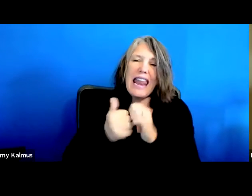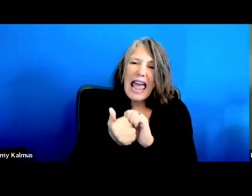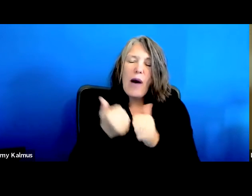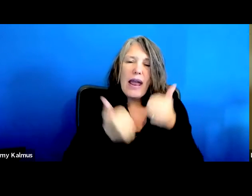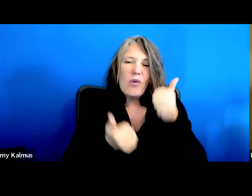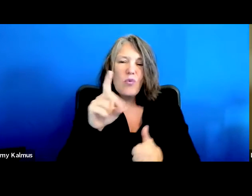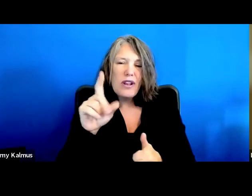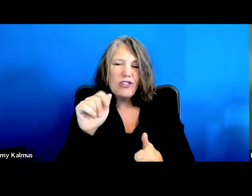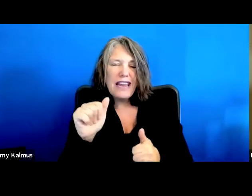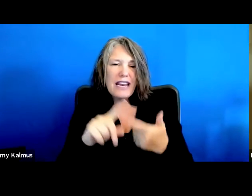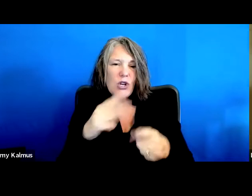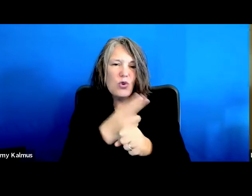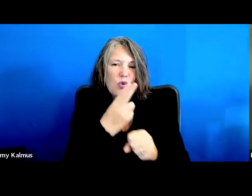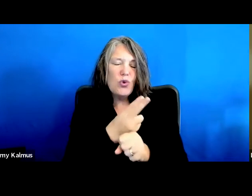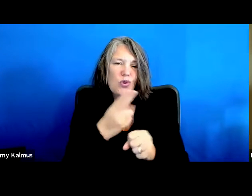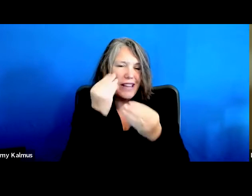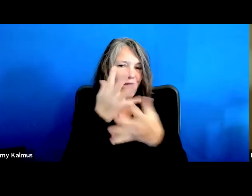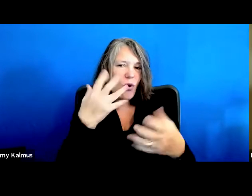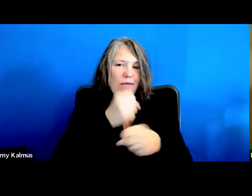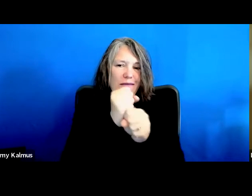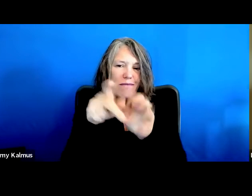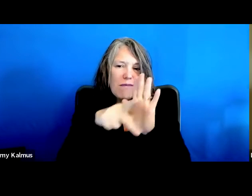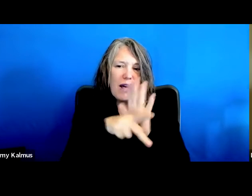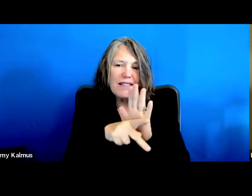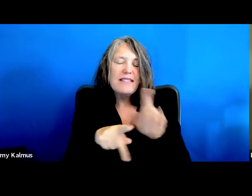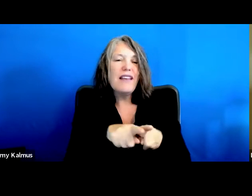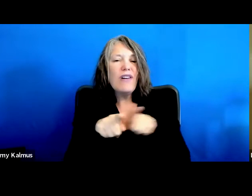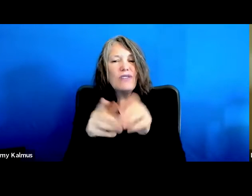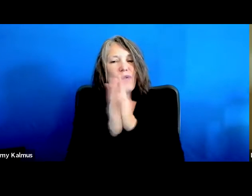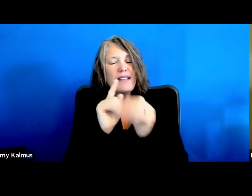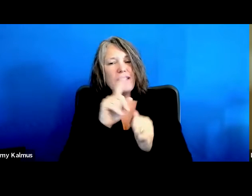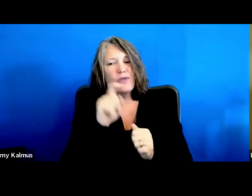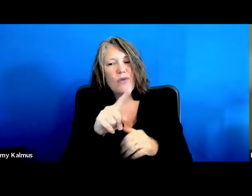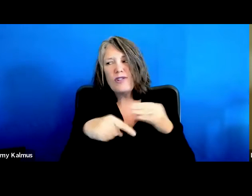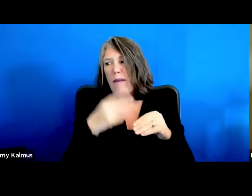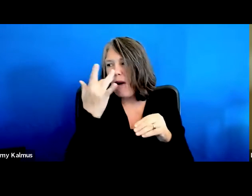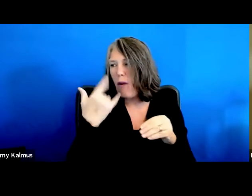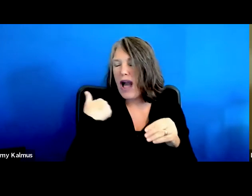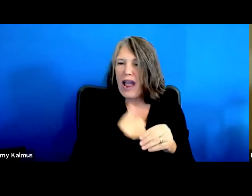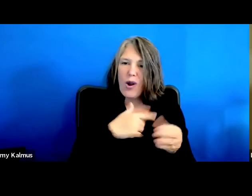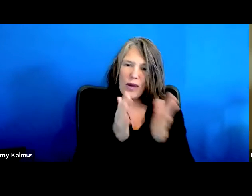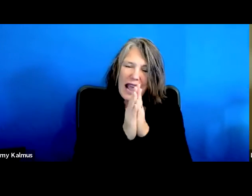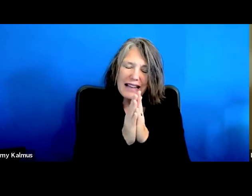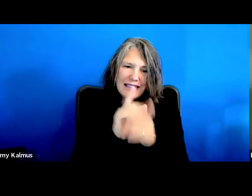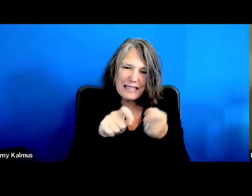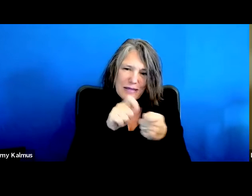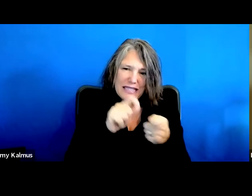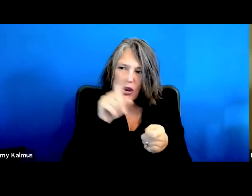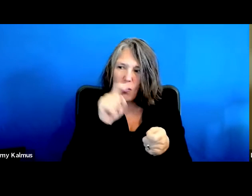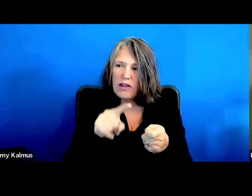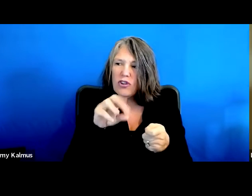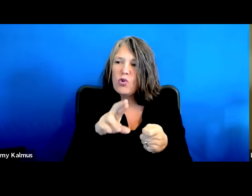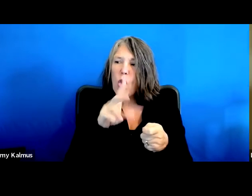to use to inform policy. And also ask those questions of why aren't we asking certain questions, or are we